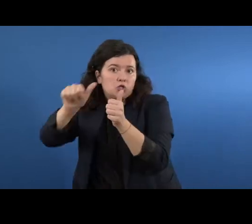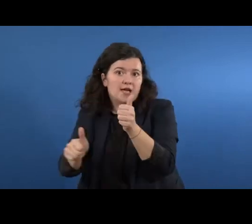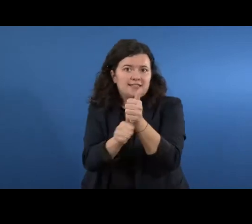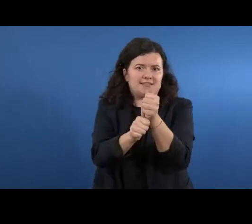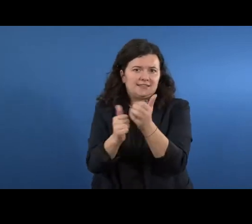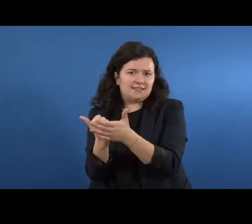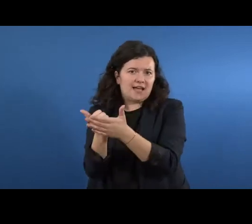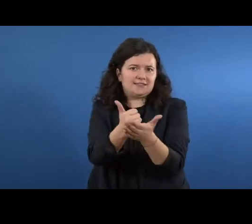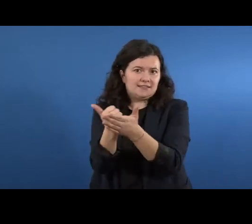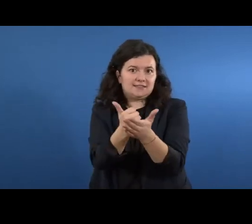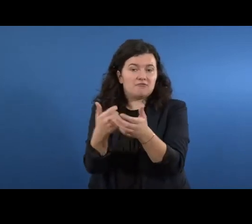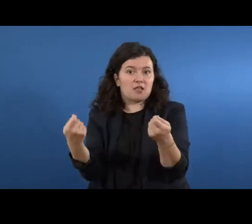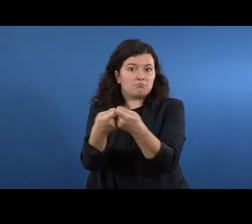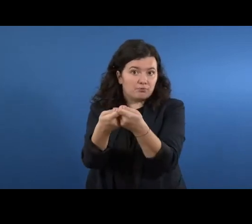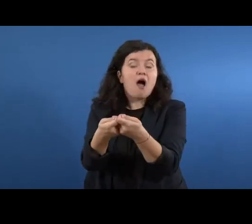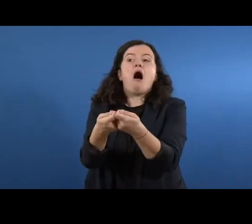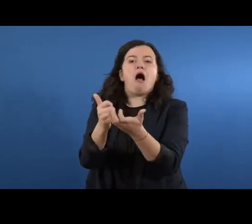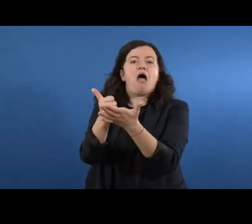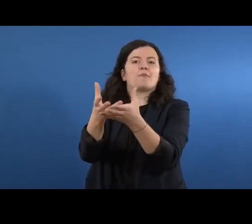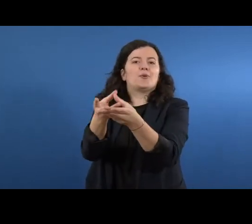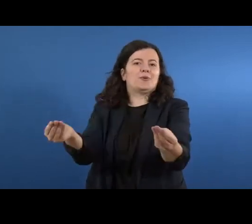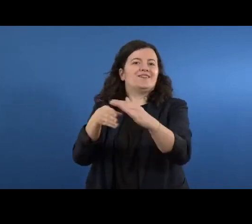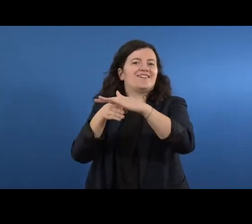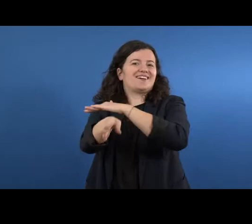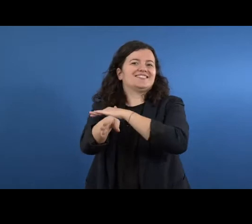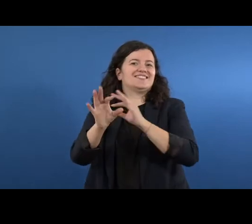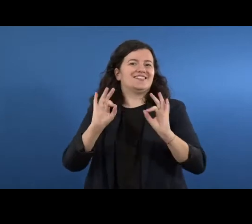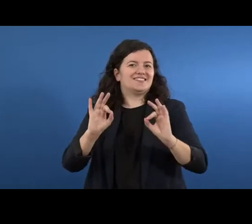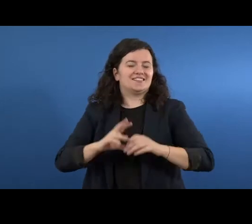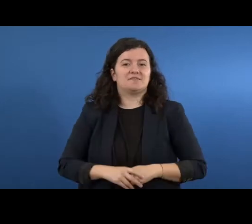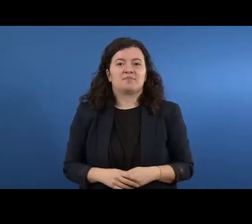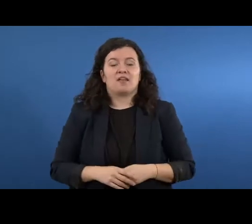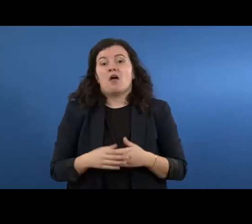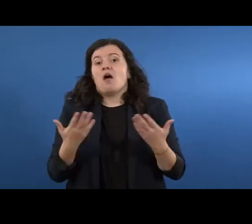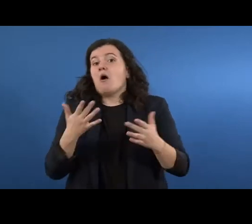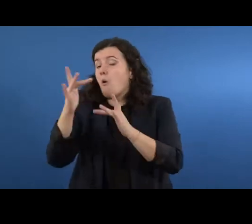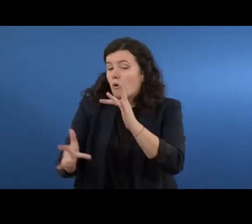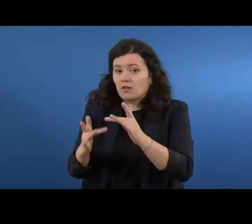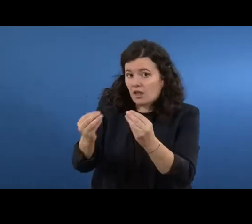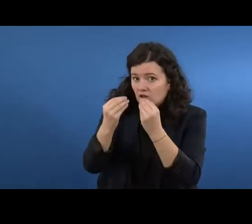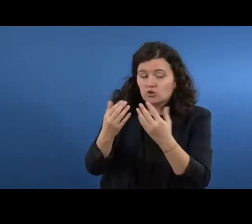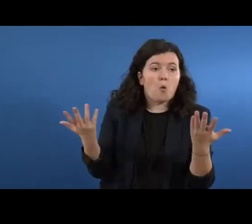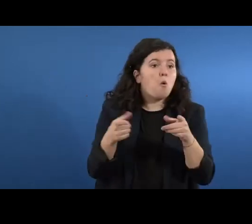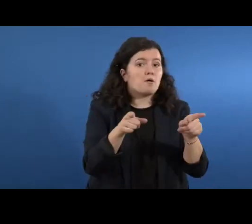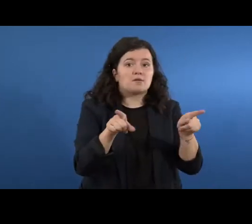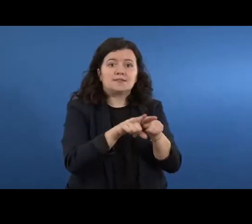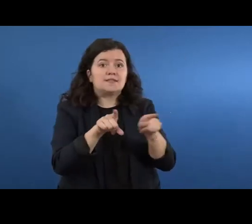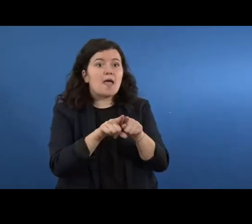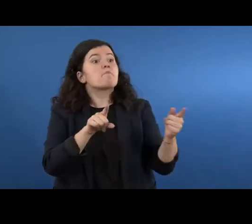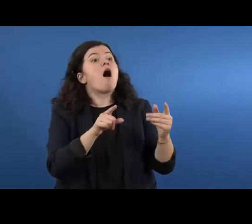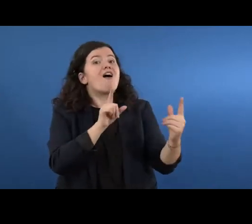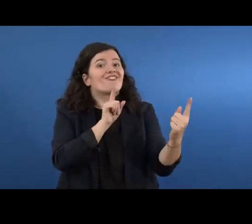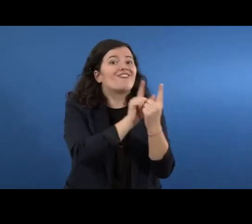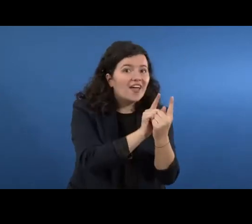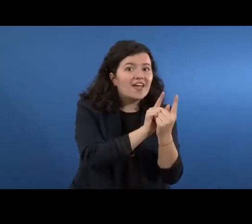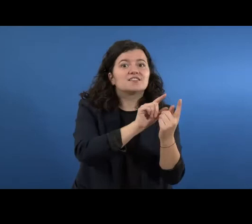whether that be in face-to-face or online or hybrid learning environment. So when it comes to